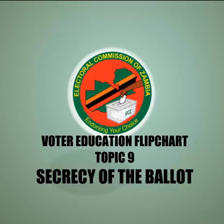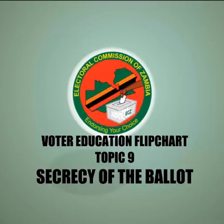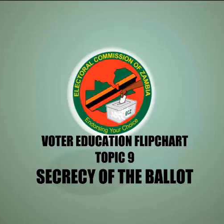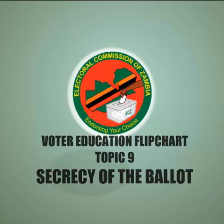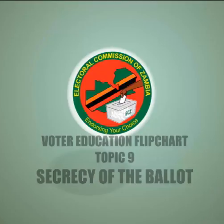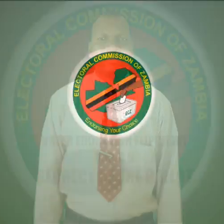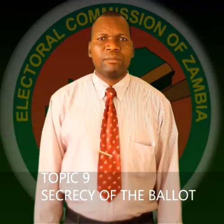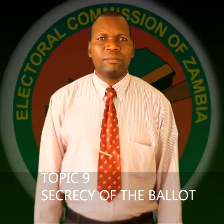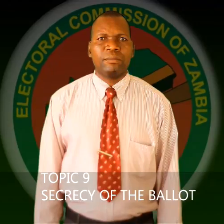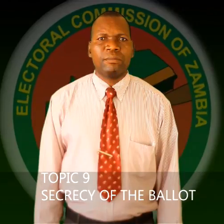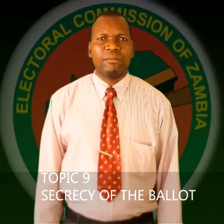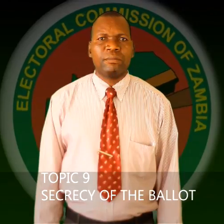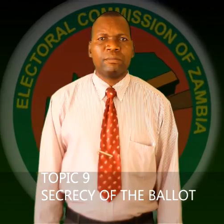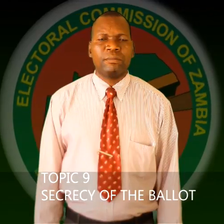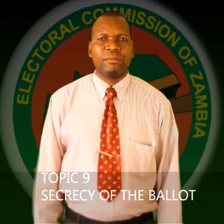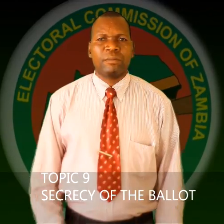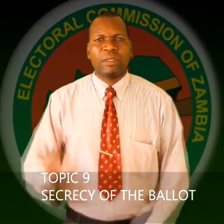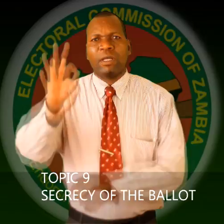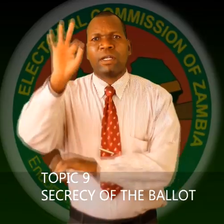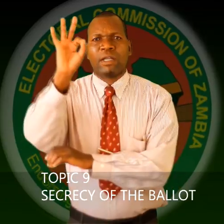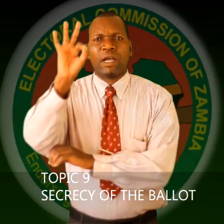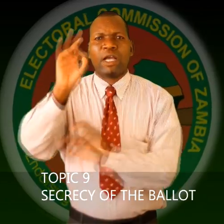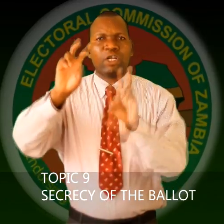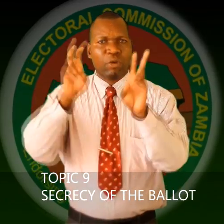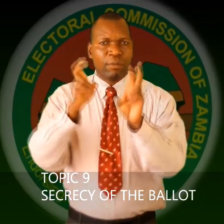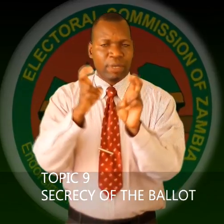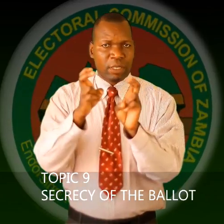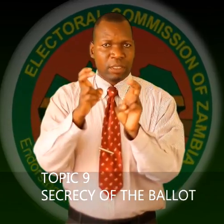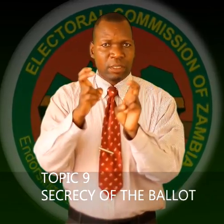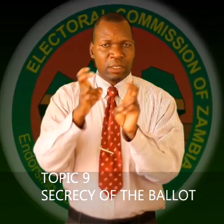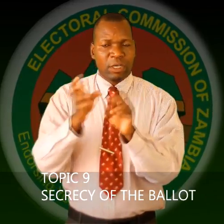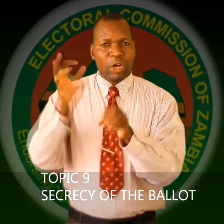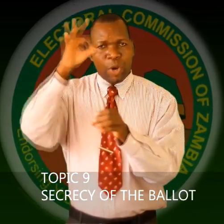voice. Topic 9. Secrecy of the ballot.